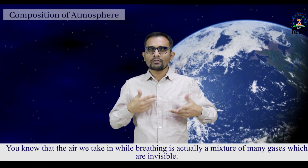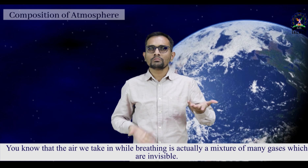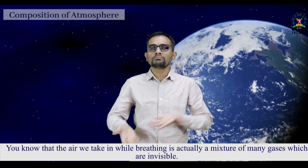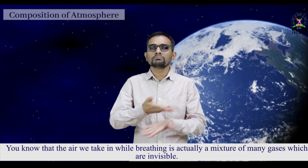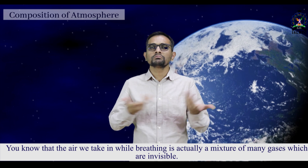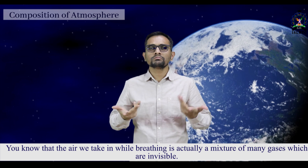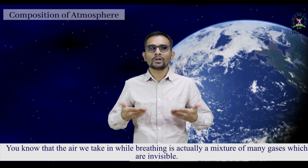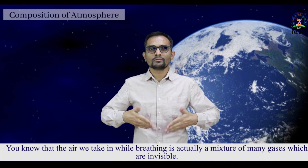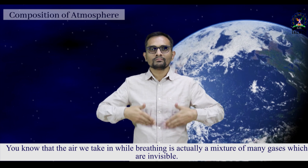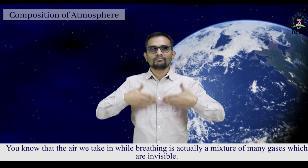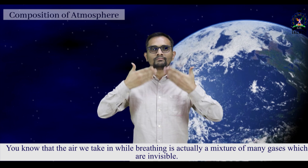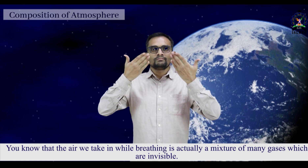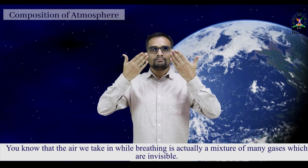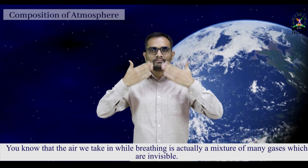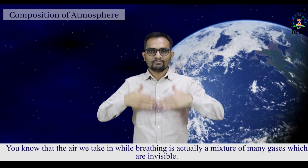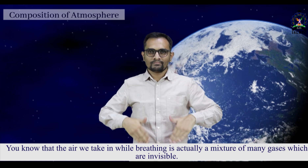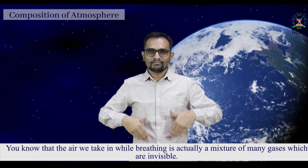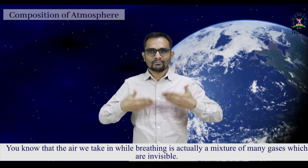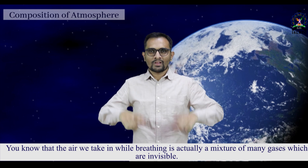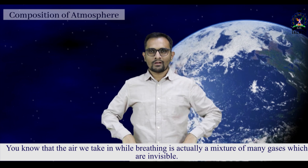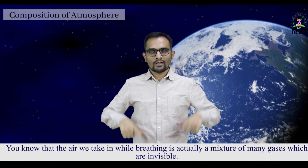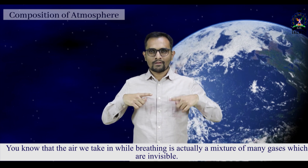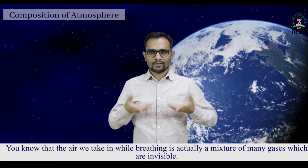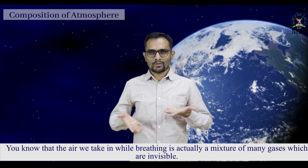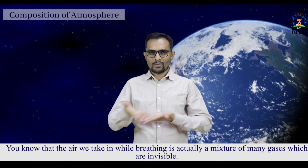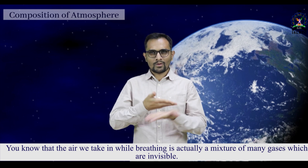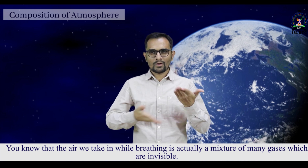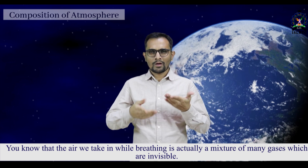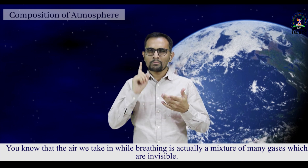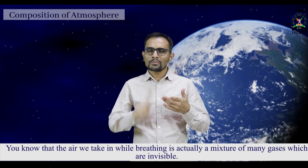of many gases which are invisible.